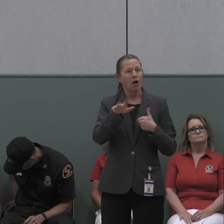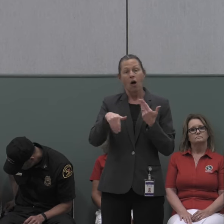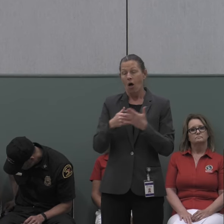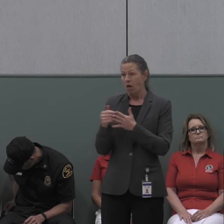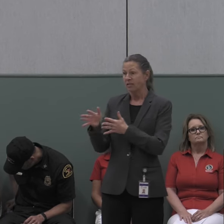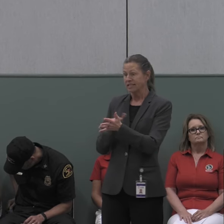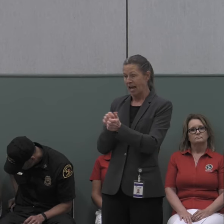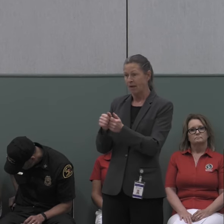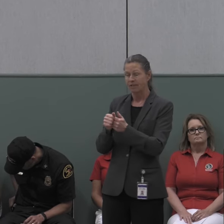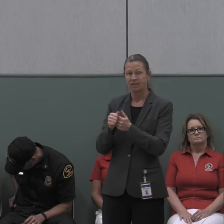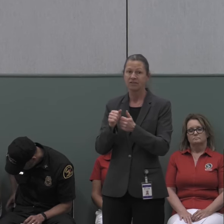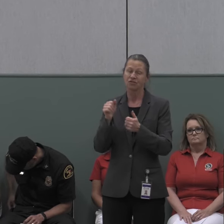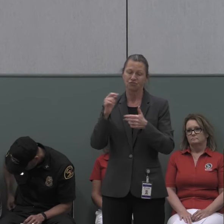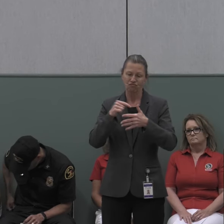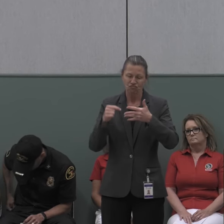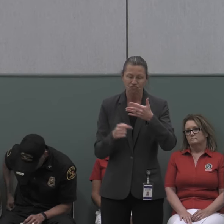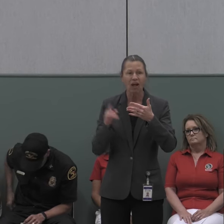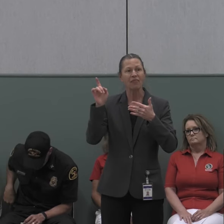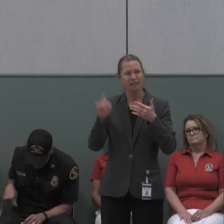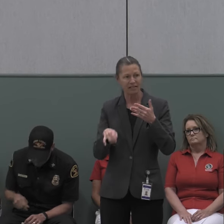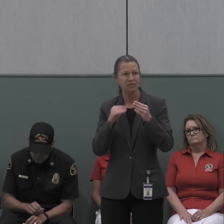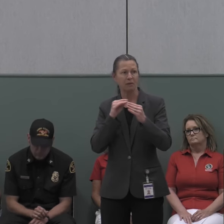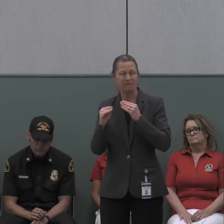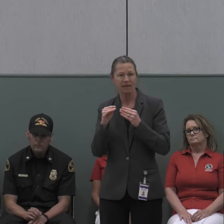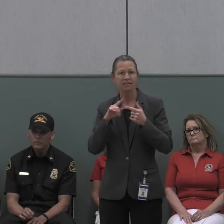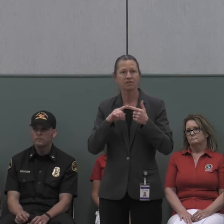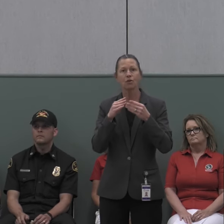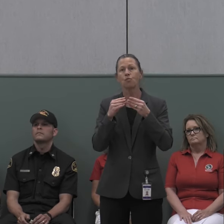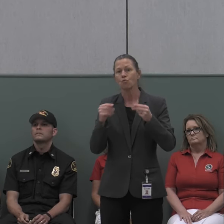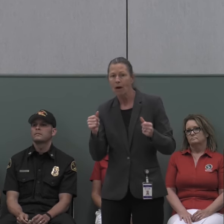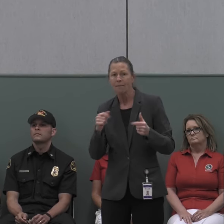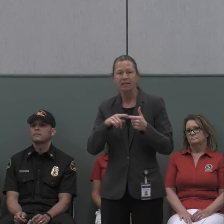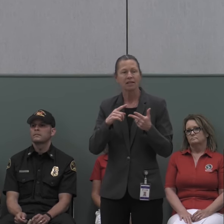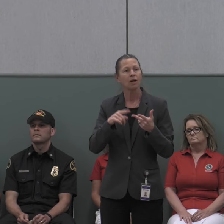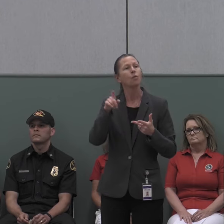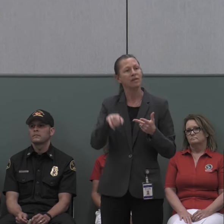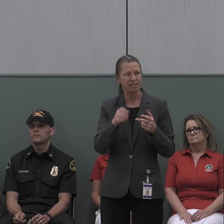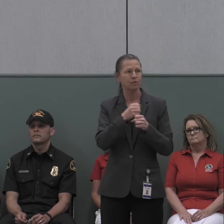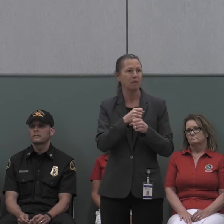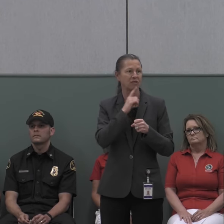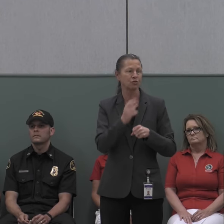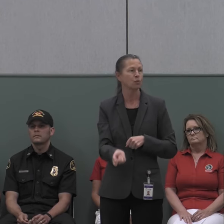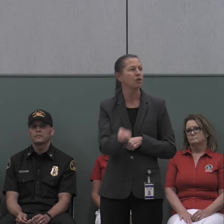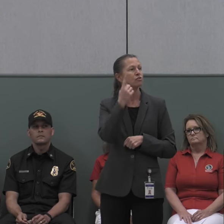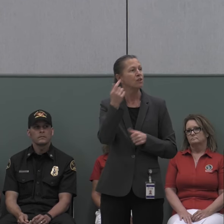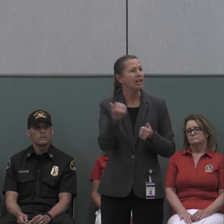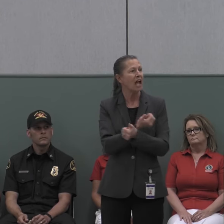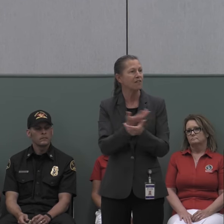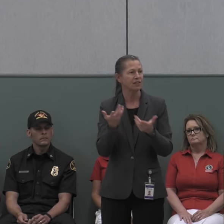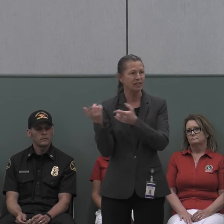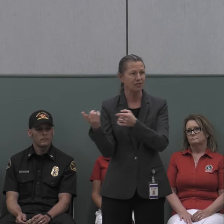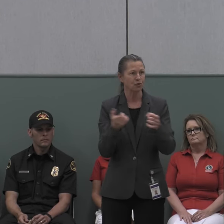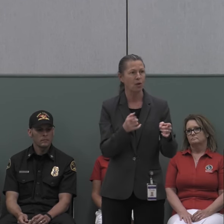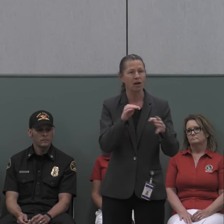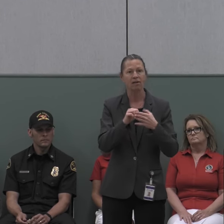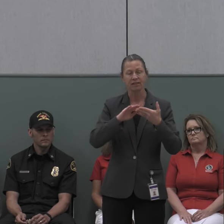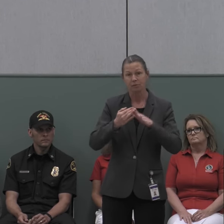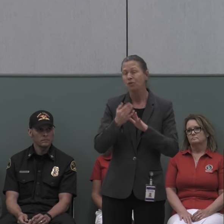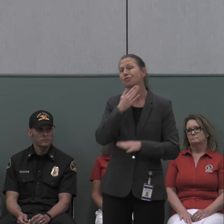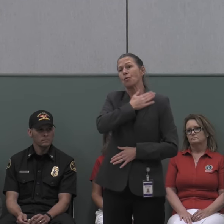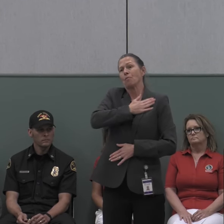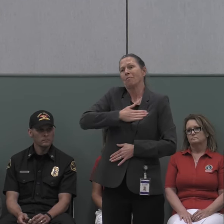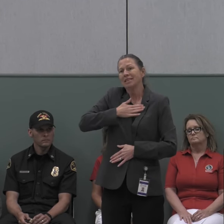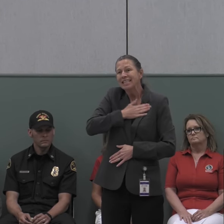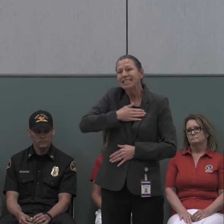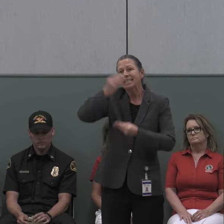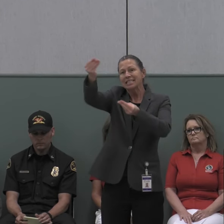fixed and remedied, we need to make sure that we understand everything that's going on in the community. And so please email